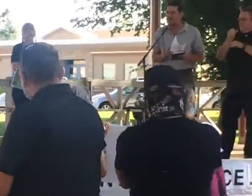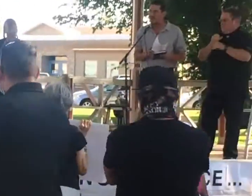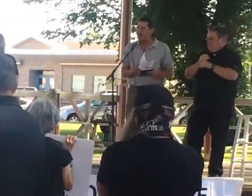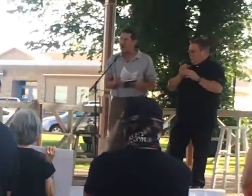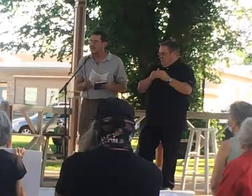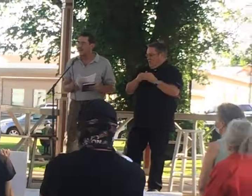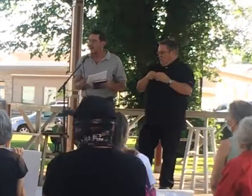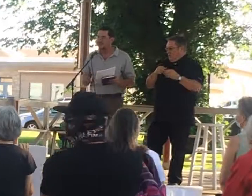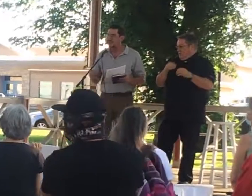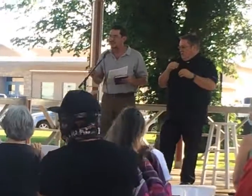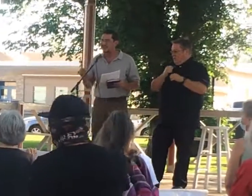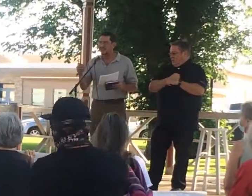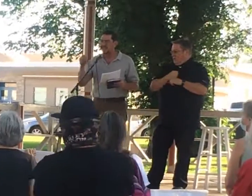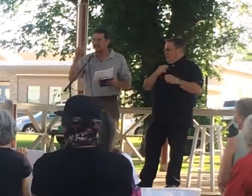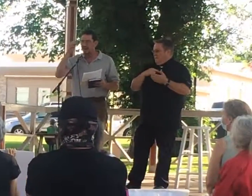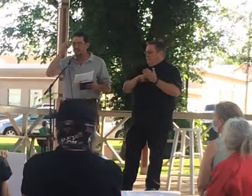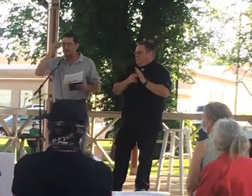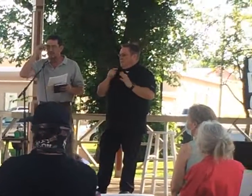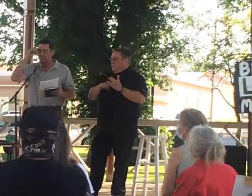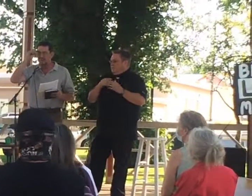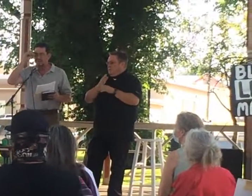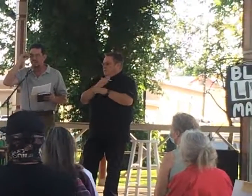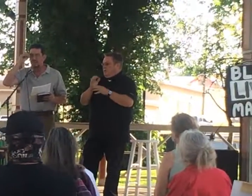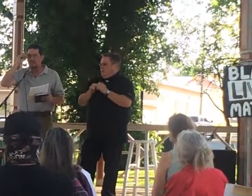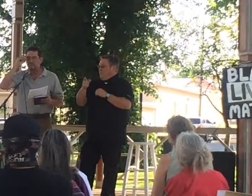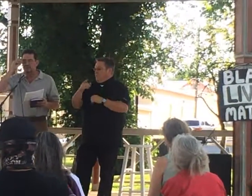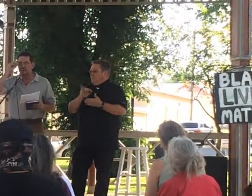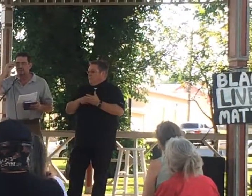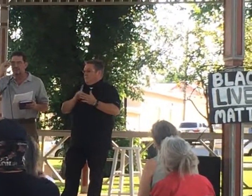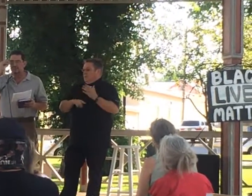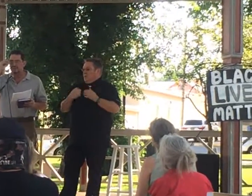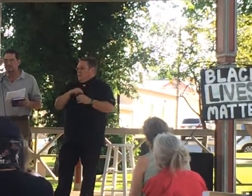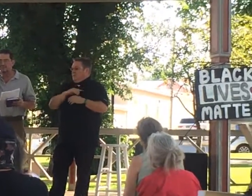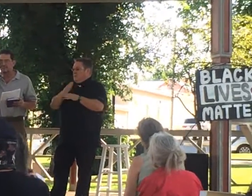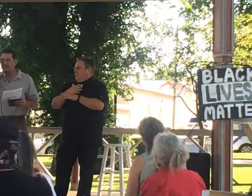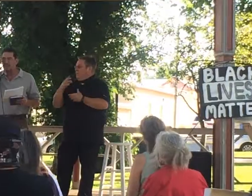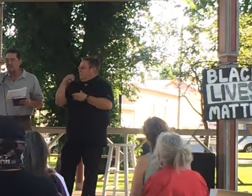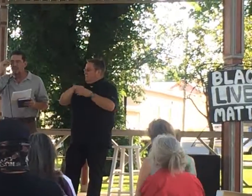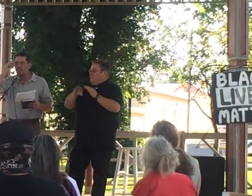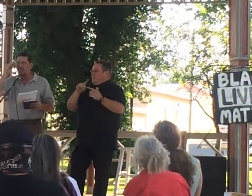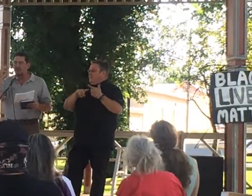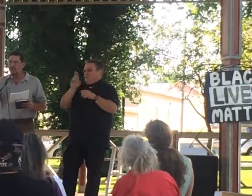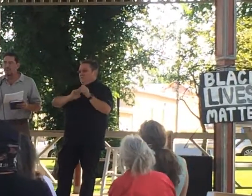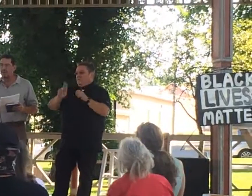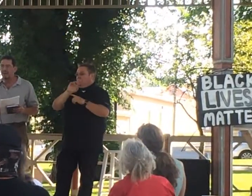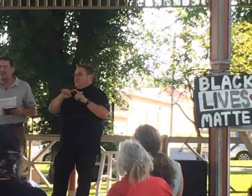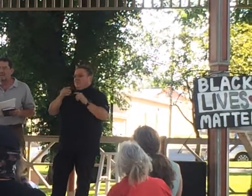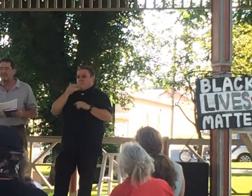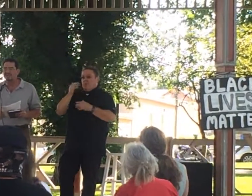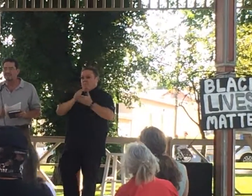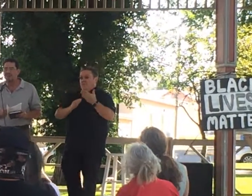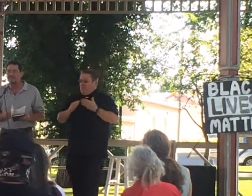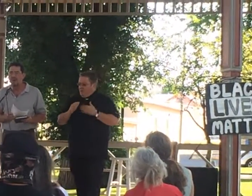values. I mentioned this and I share with you, this is what we've shared internally at the university. But for the better part,